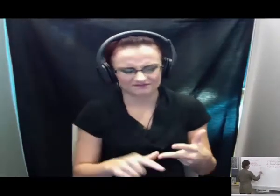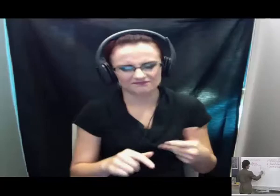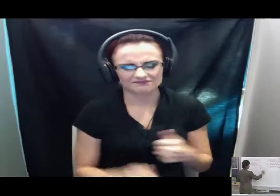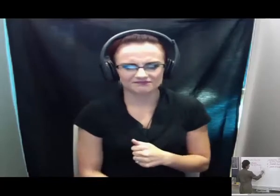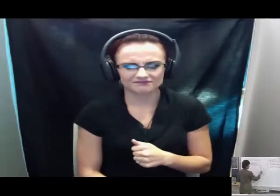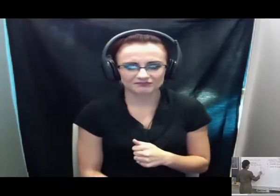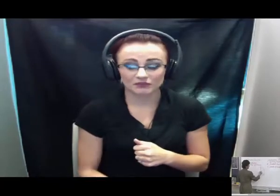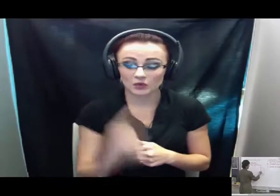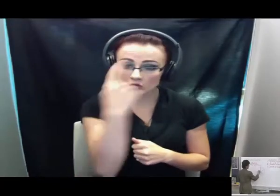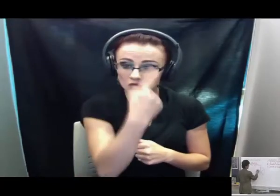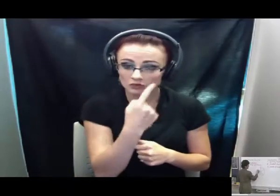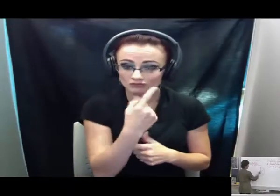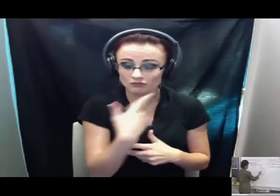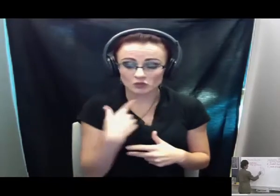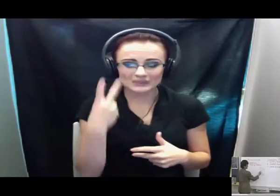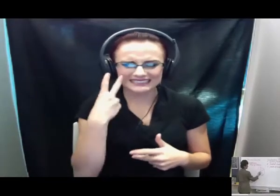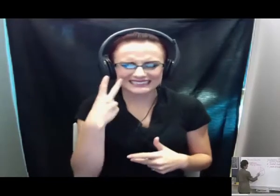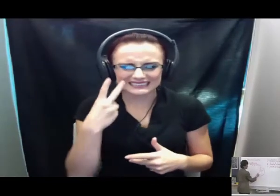Yep.